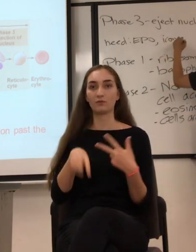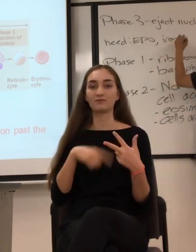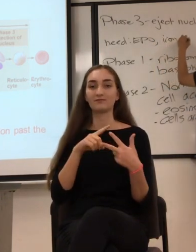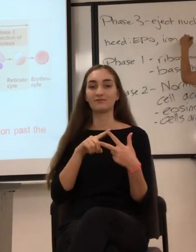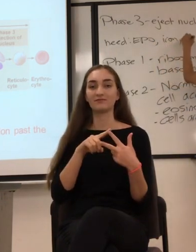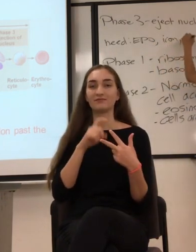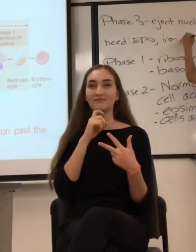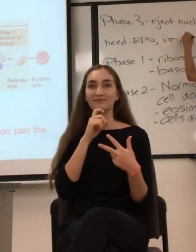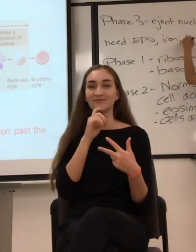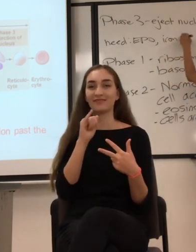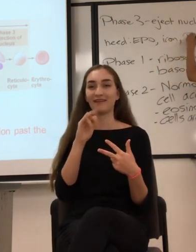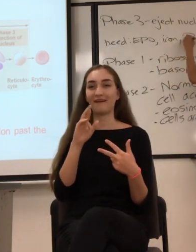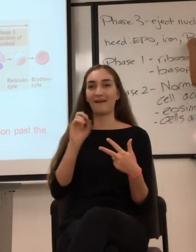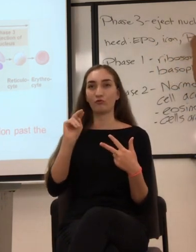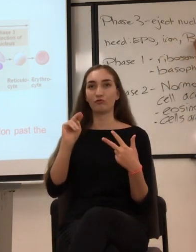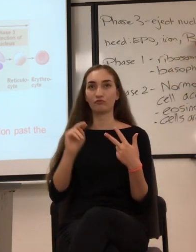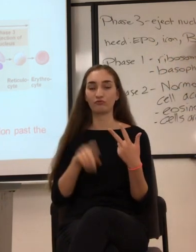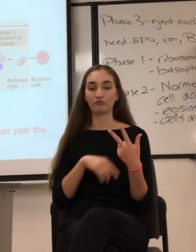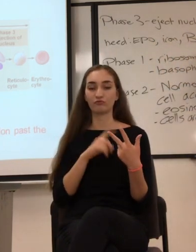iron,